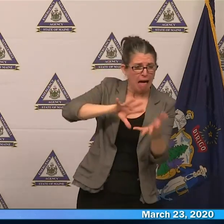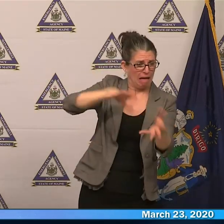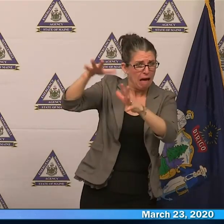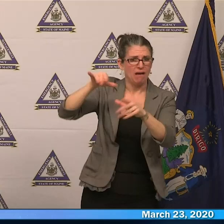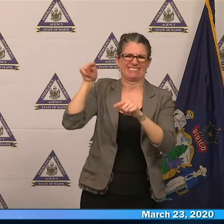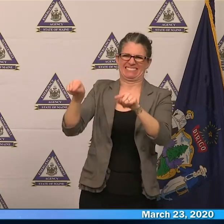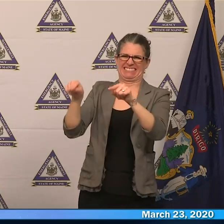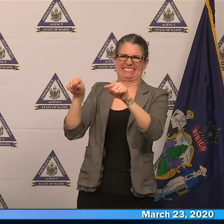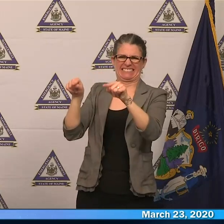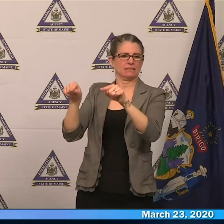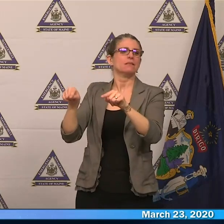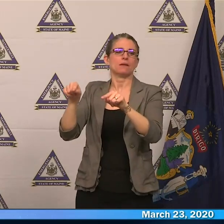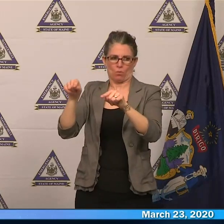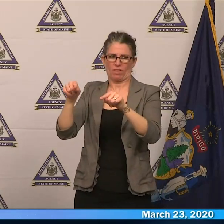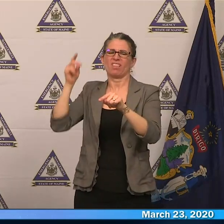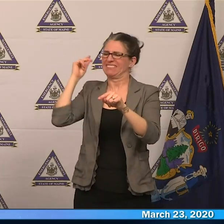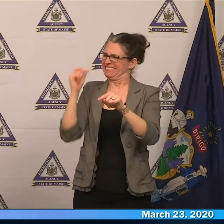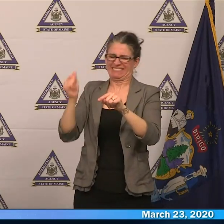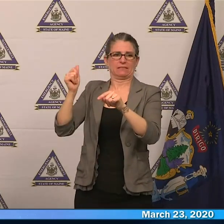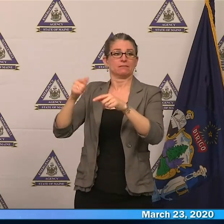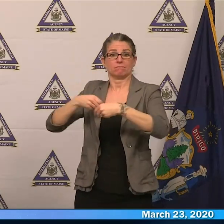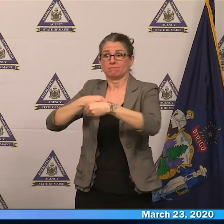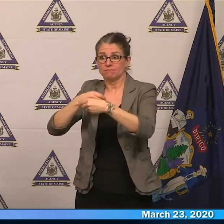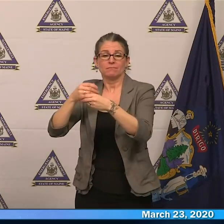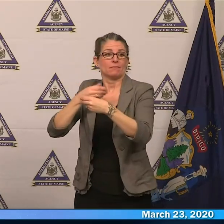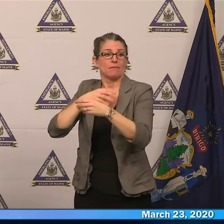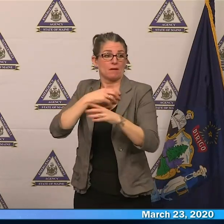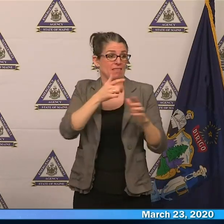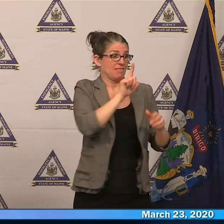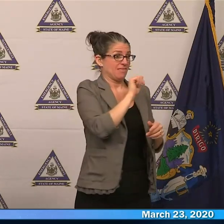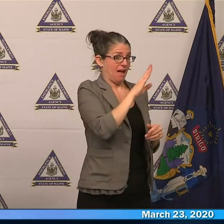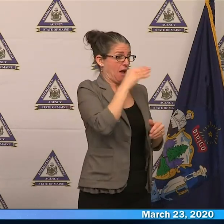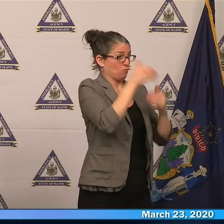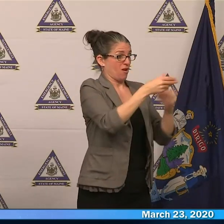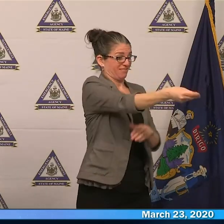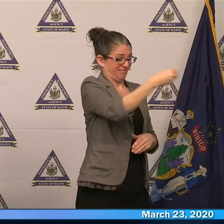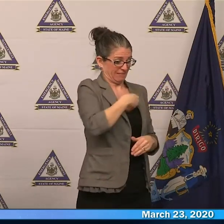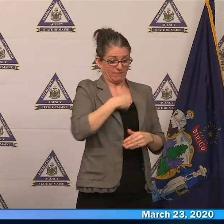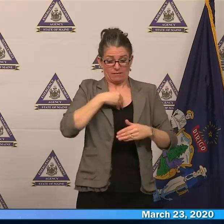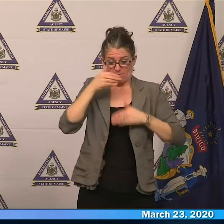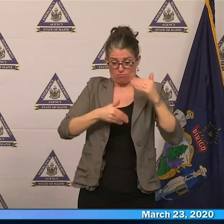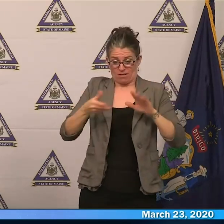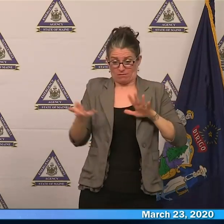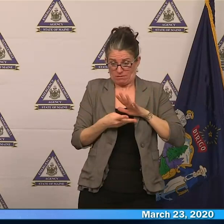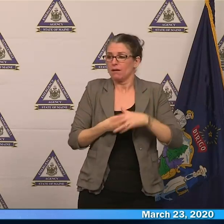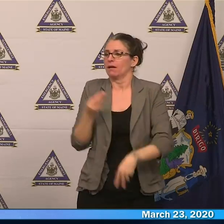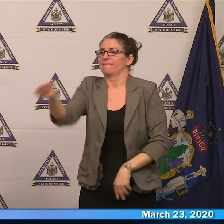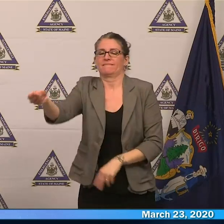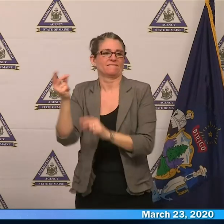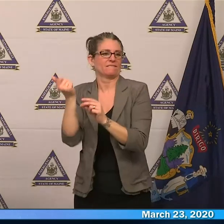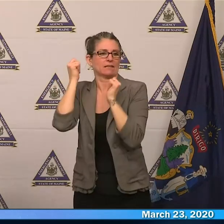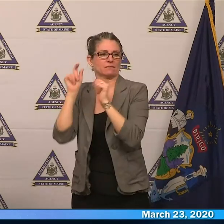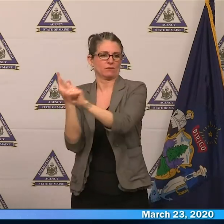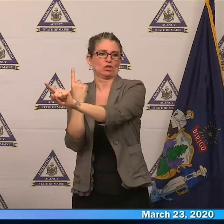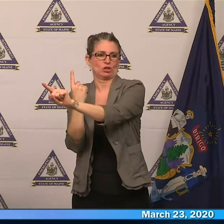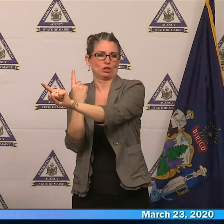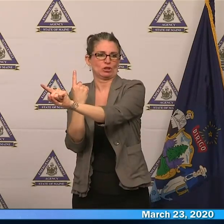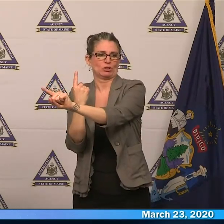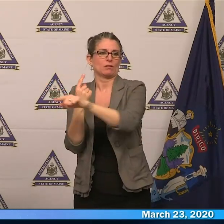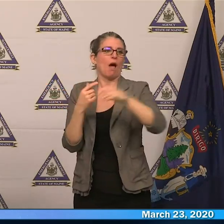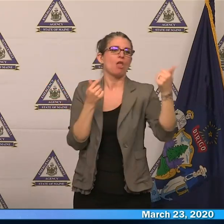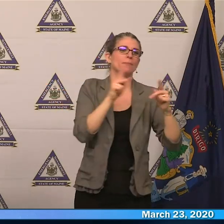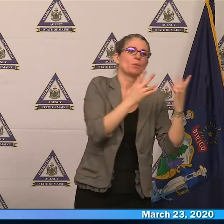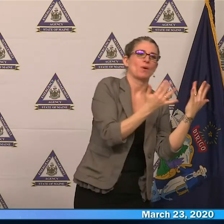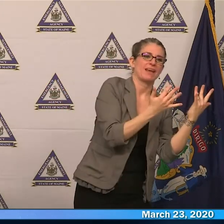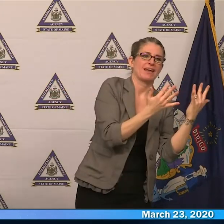health implications. For example, if a physician or an EMS personnel were impacted. We'll get you the precise numbers, but we are also, again, looking